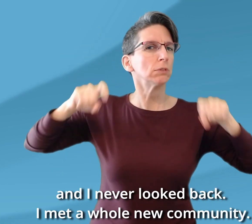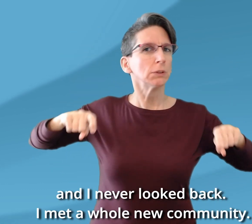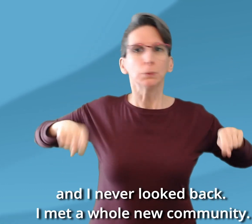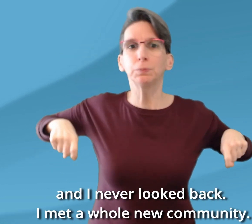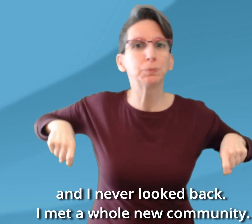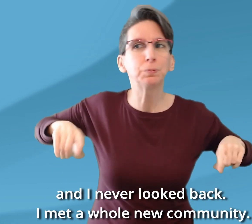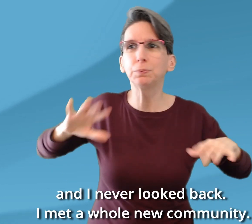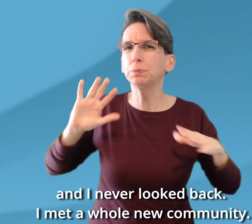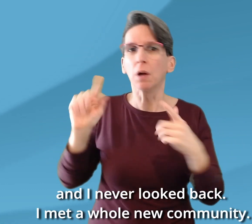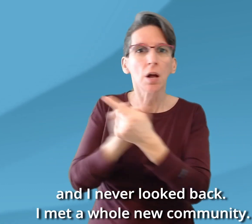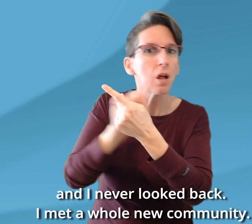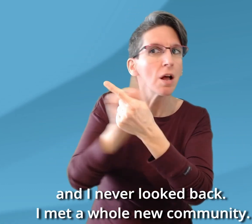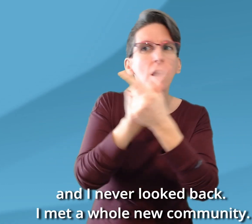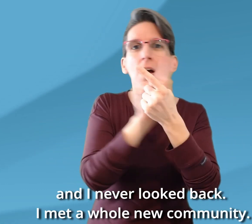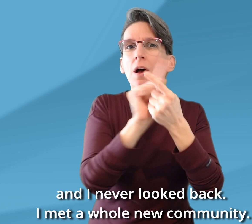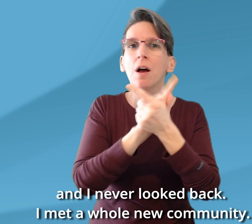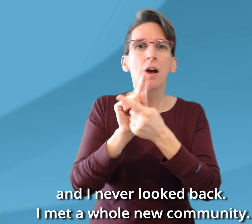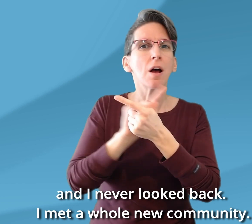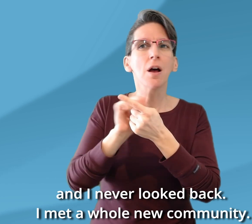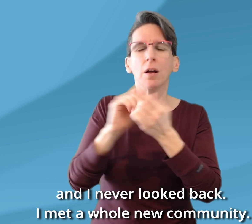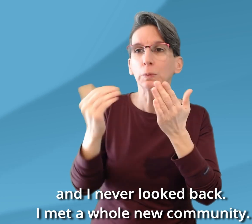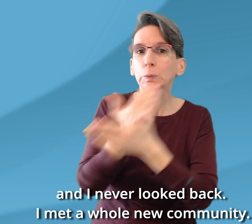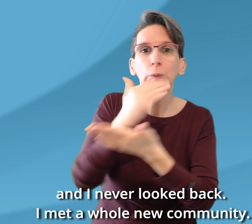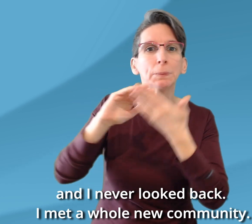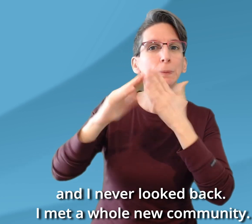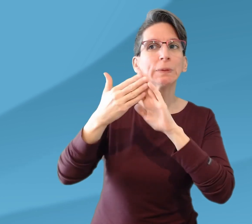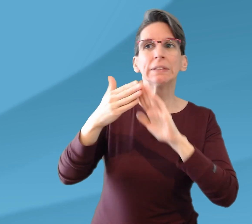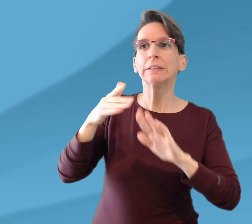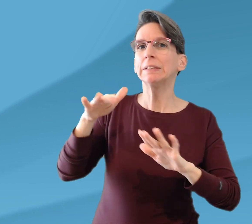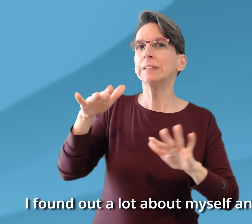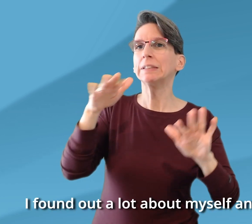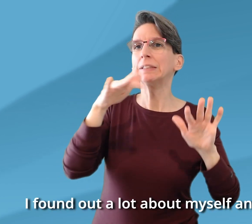back. I met a whole new community.